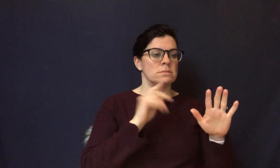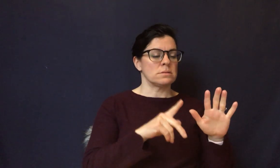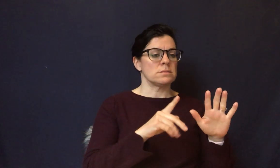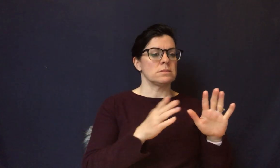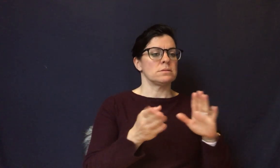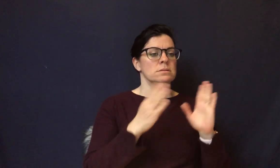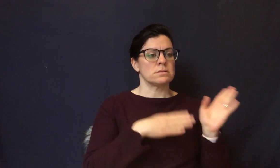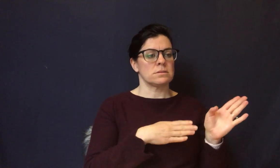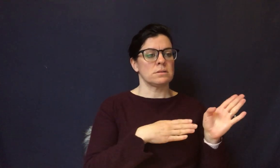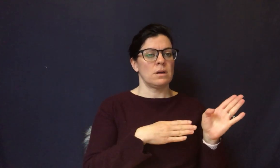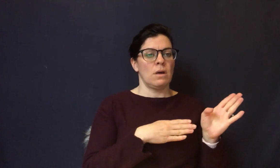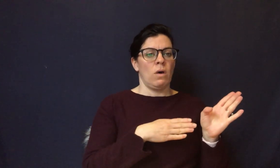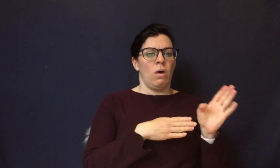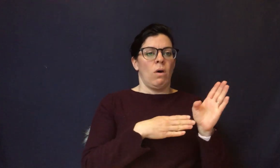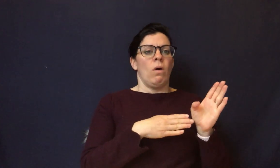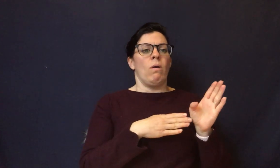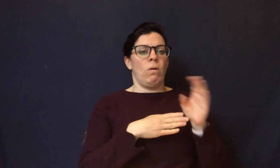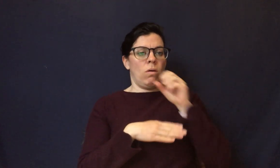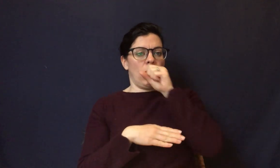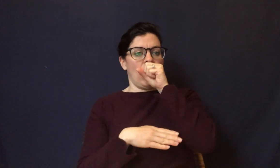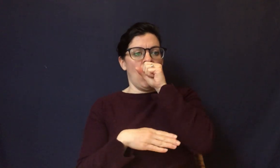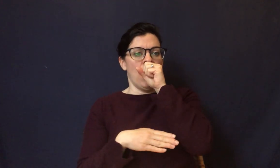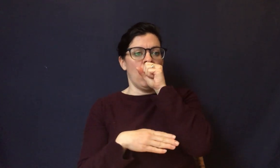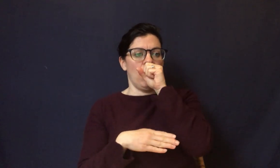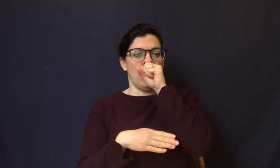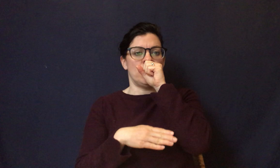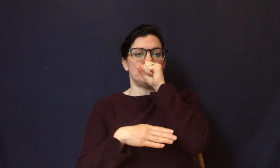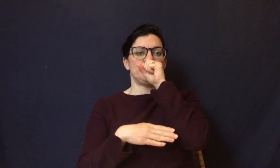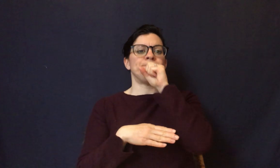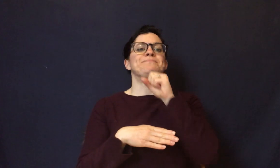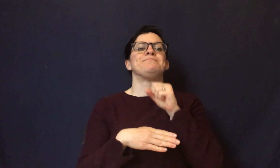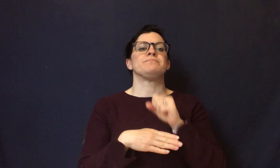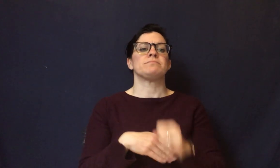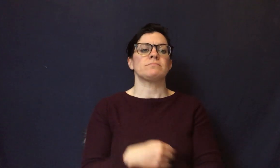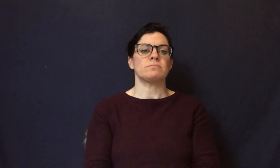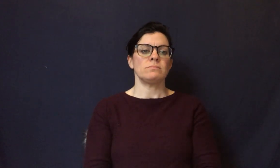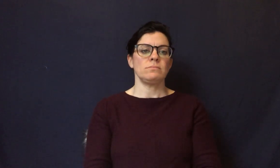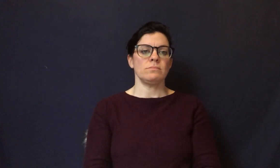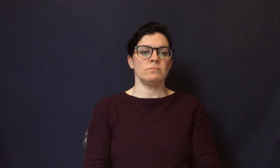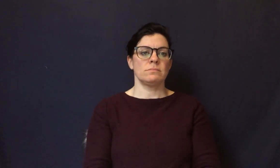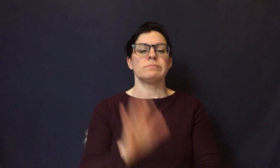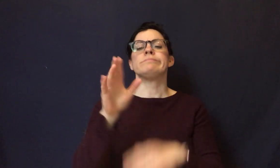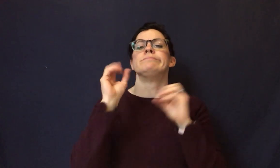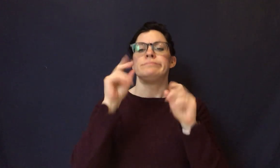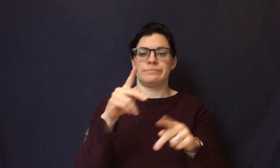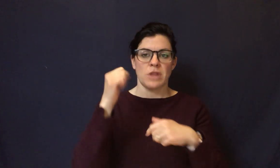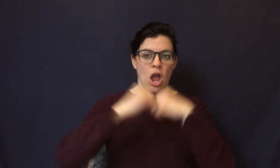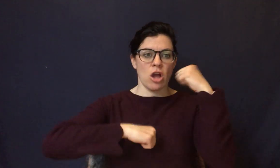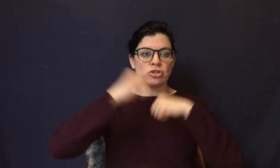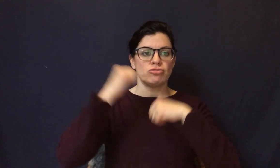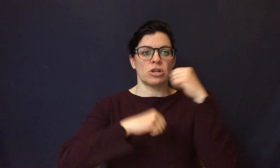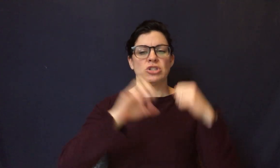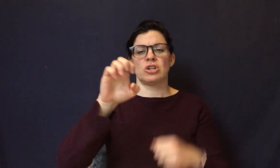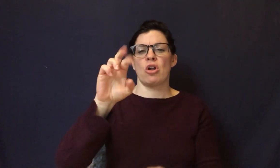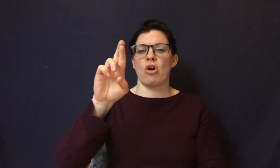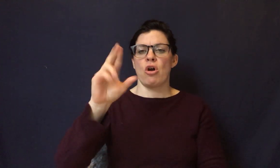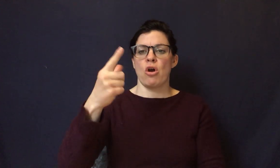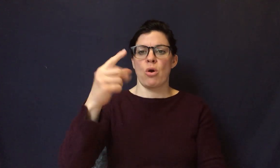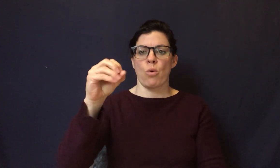All right, construction ergonomics. This is where we're at right here. What the heck is ergonomics? Ergonomics is the way that you use